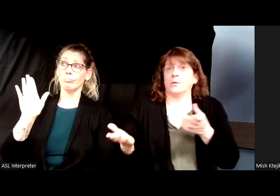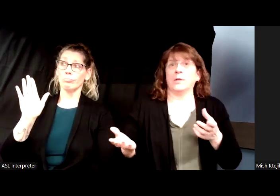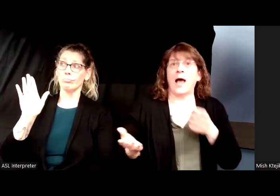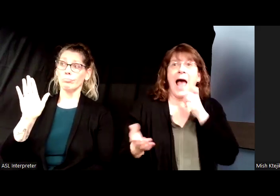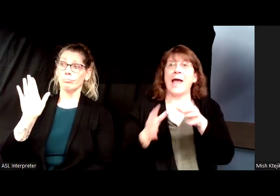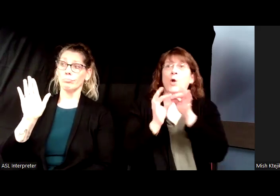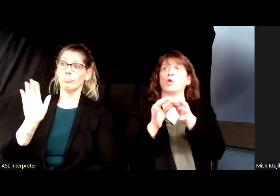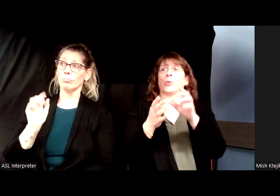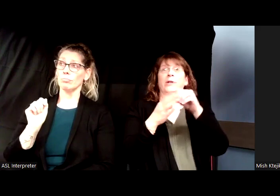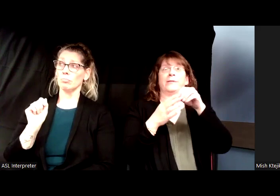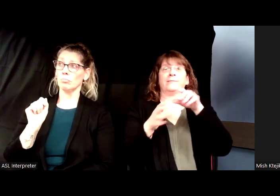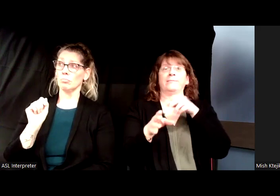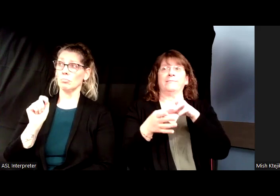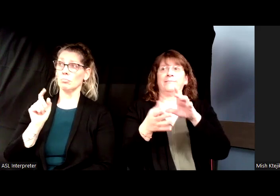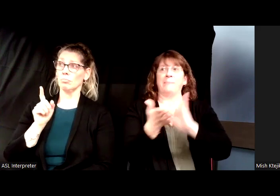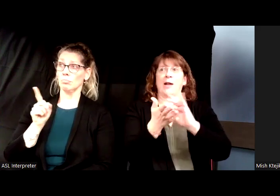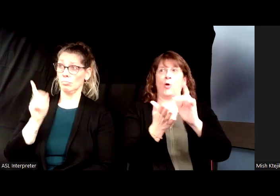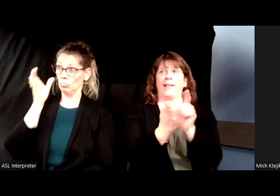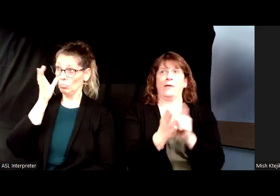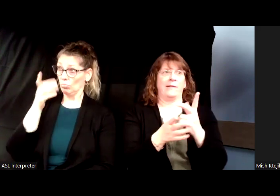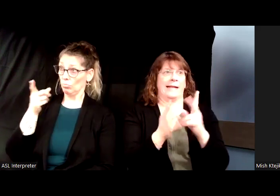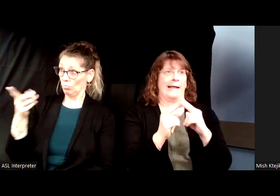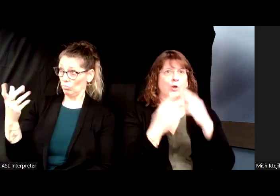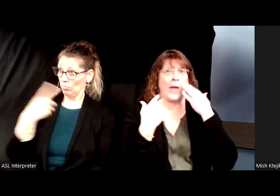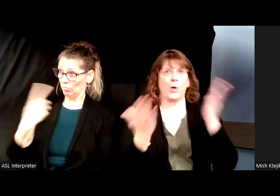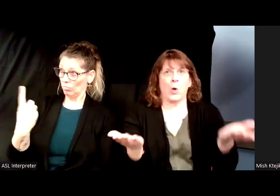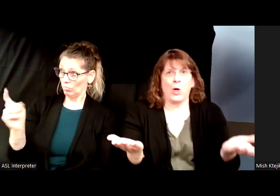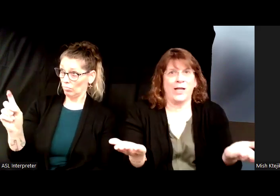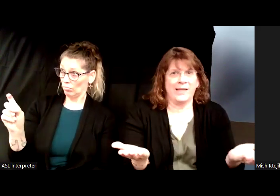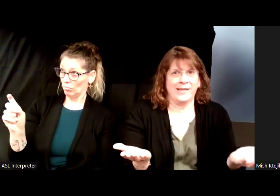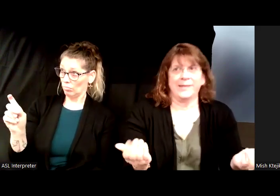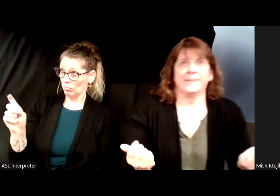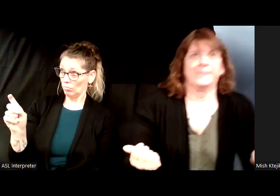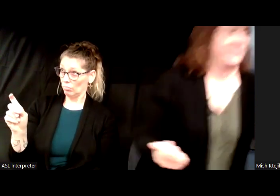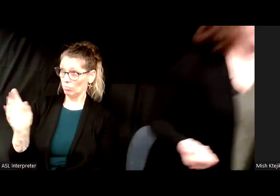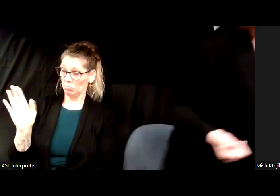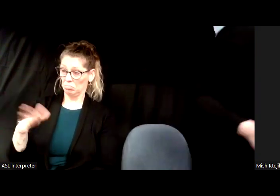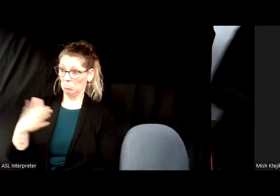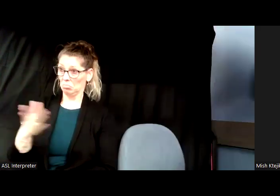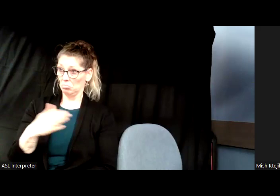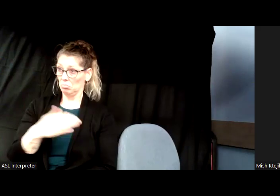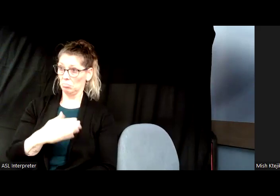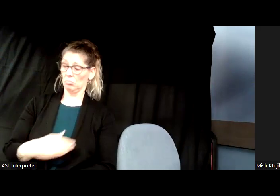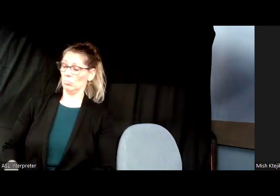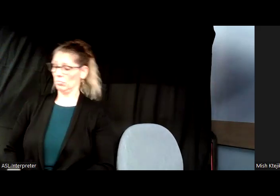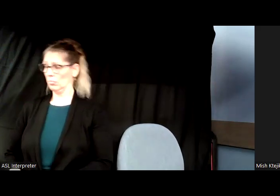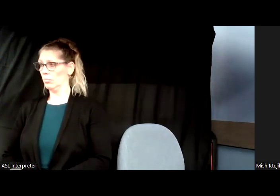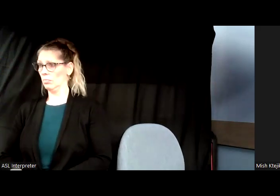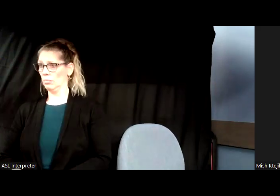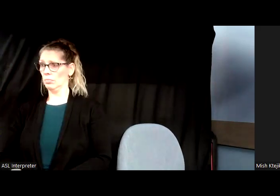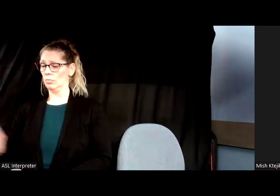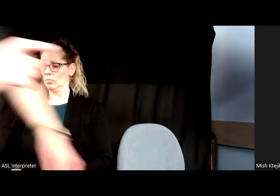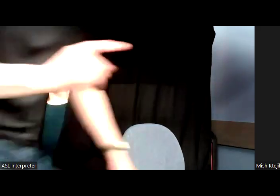I'm not certain about Colleen's expression. I don't interpret in the medical or legal setting, so.